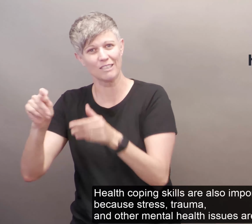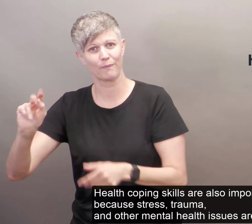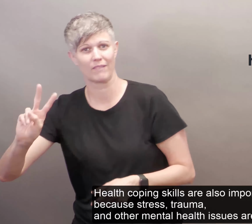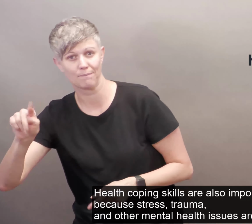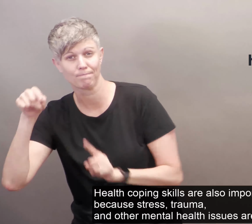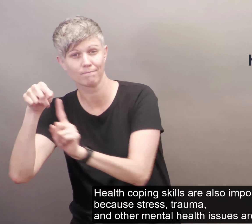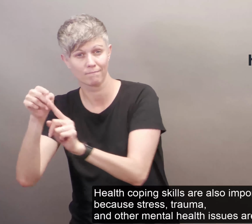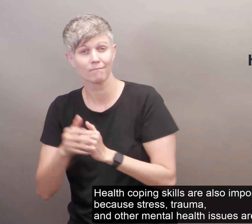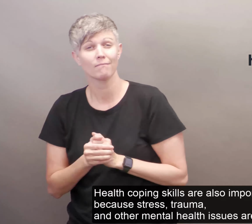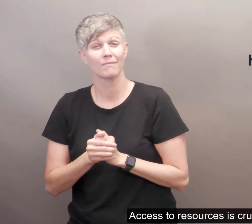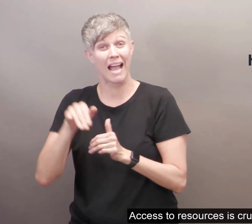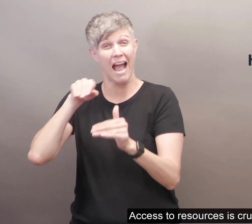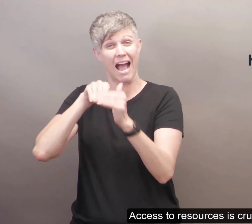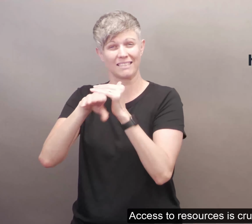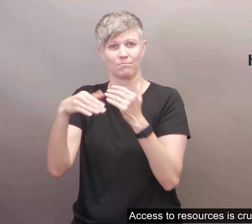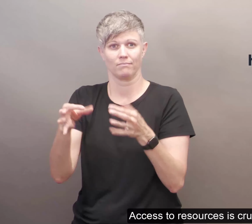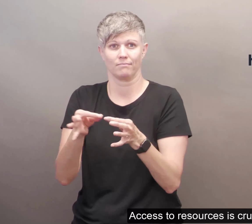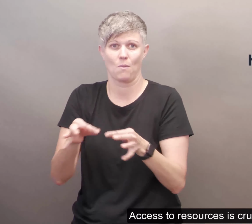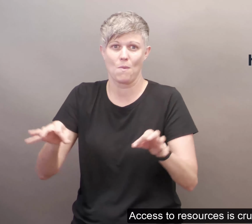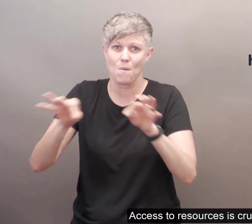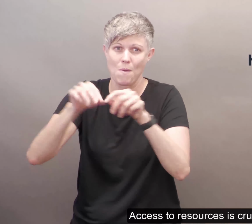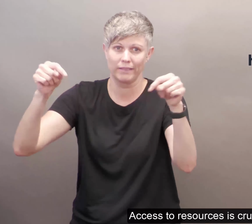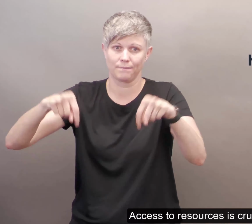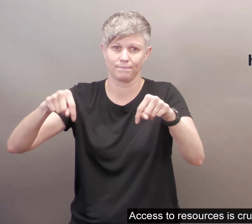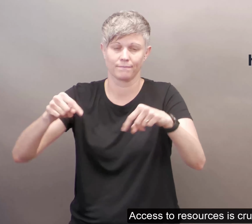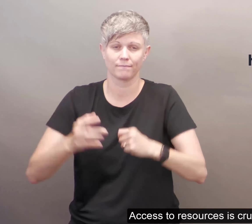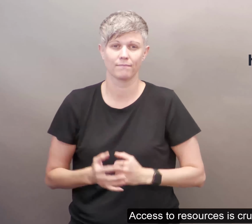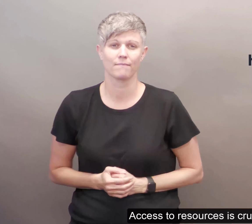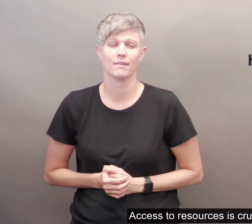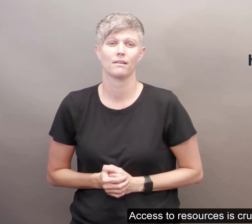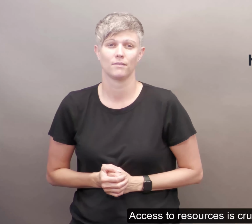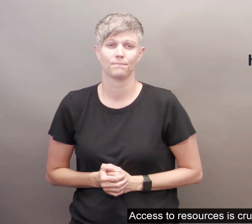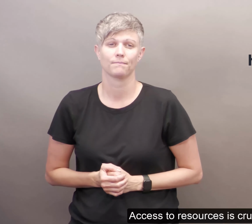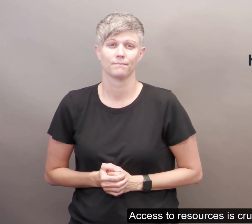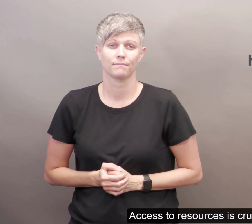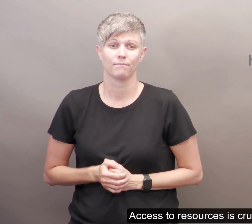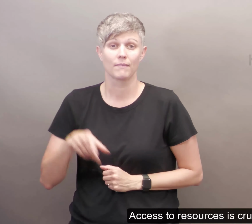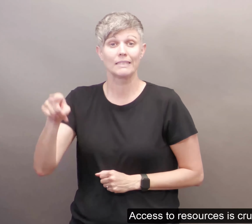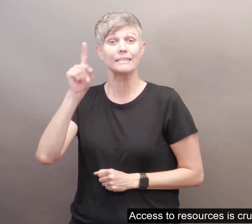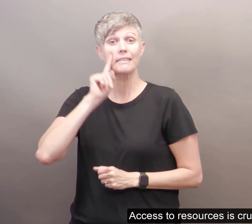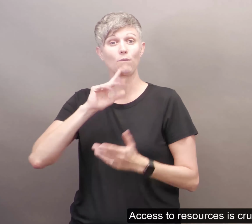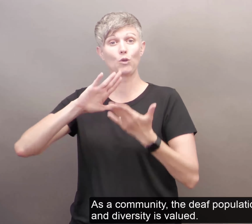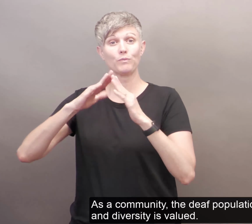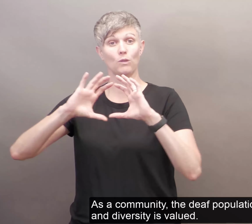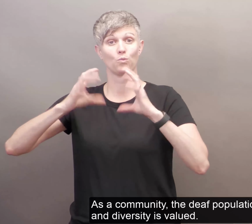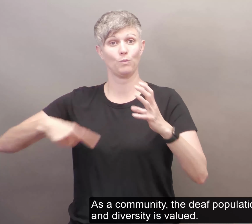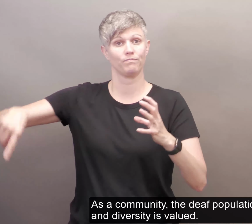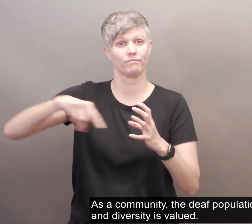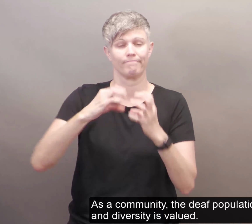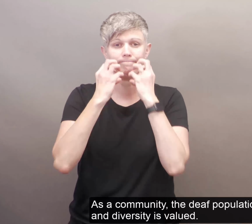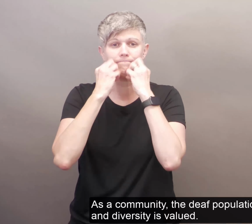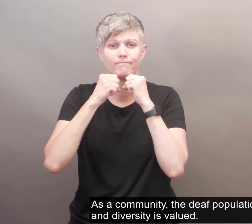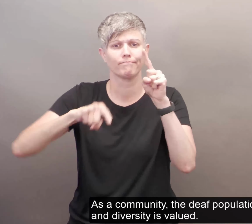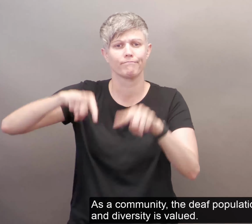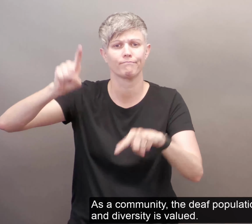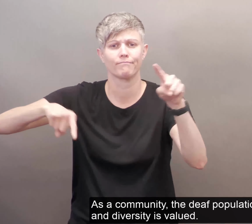for victimization. Access to resources is crucial. As a community, the deaf population